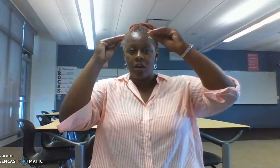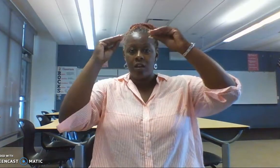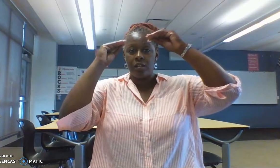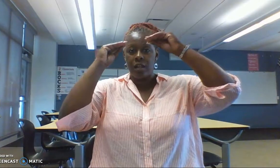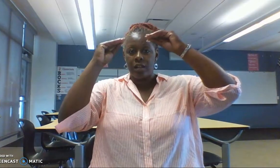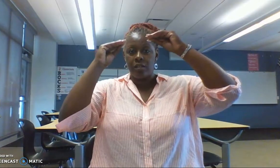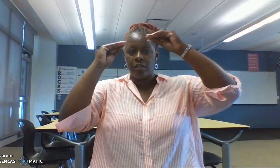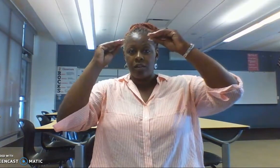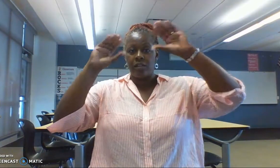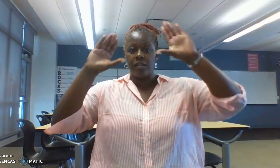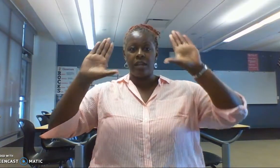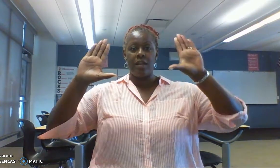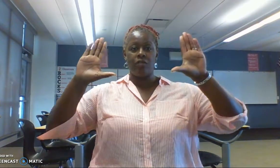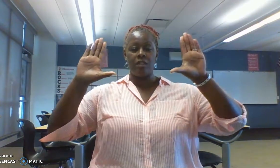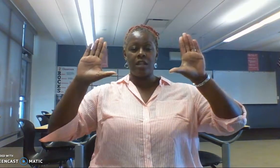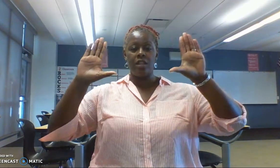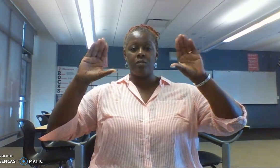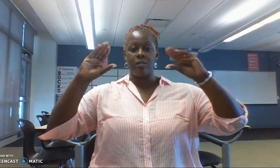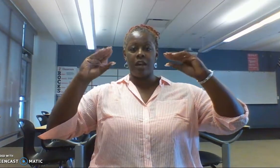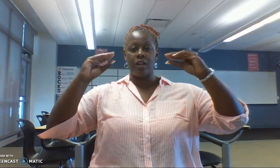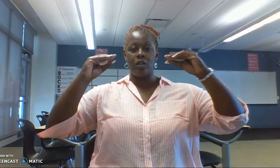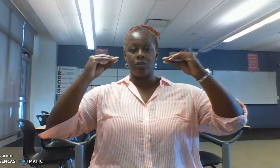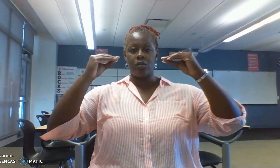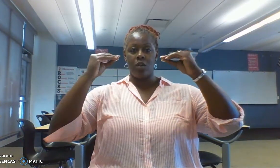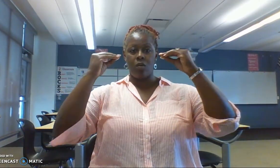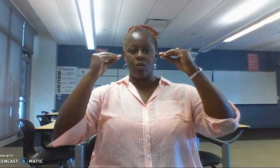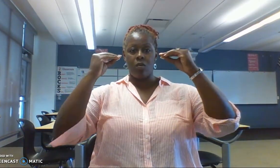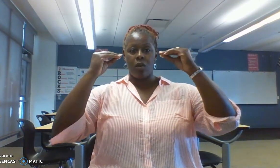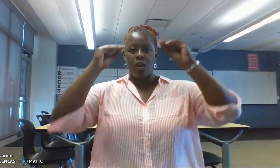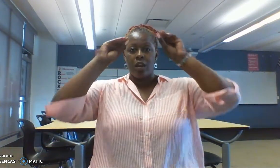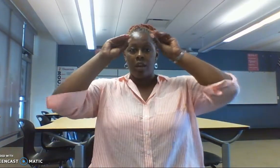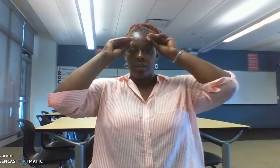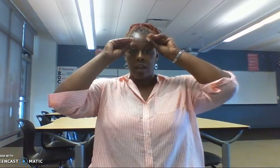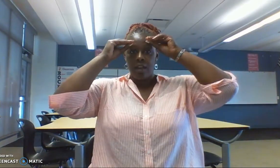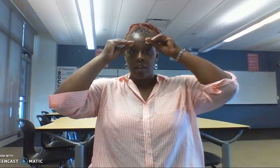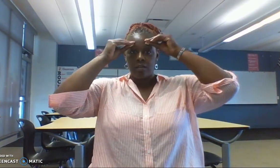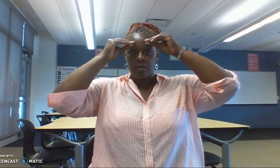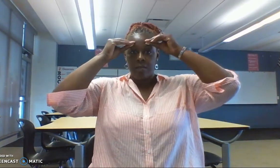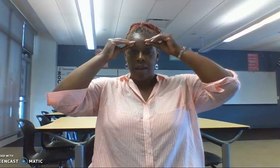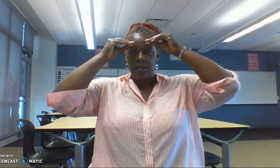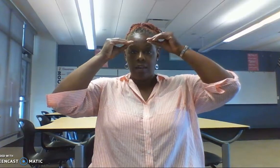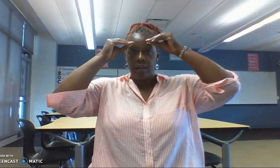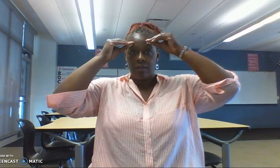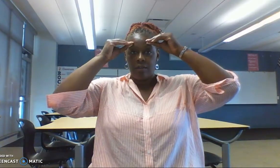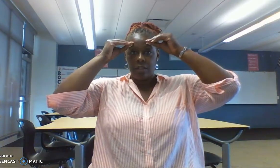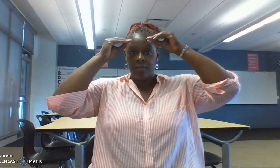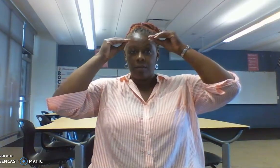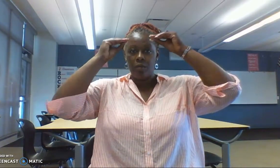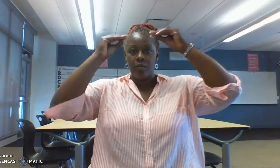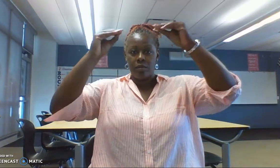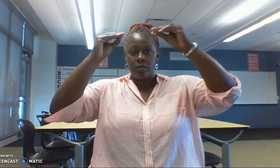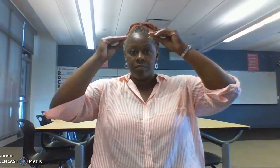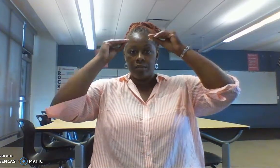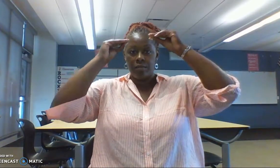taught us. So this is a sign for teach. Remember that closed O. Okay? So by the temple,